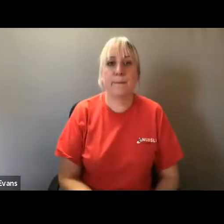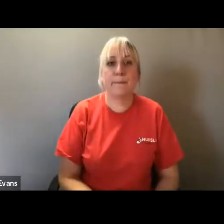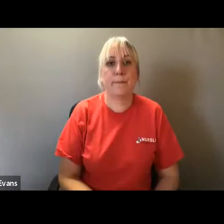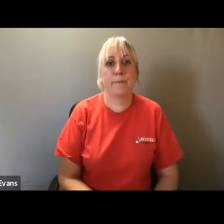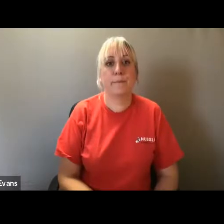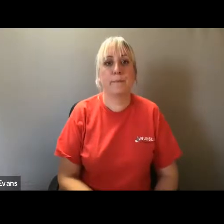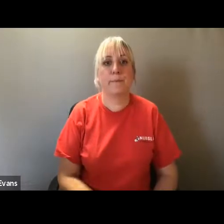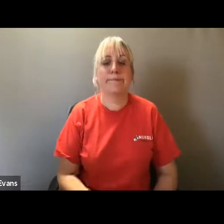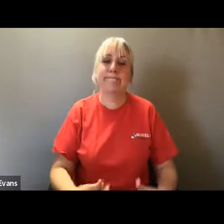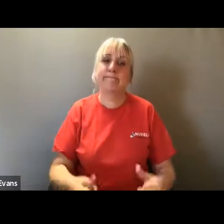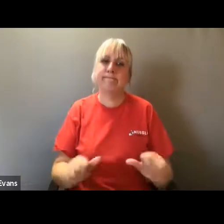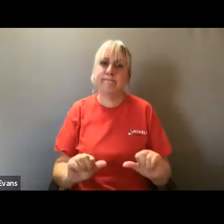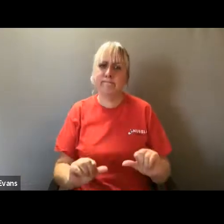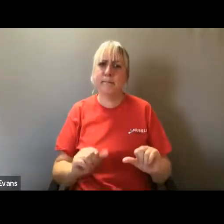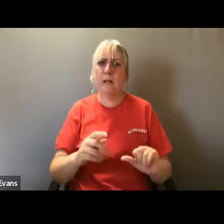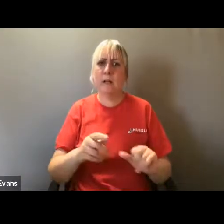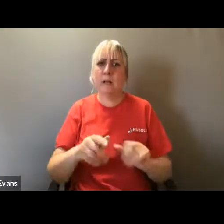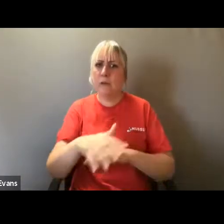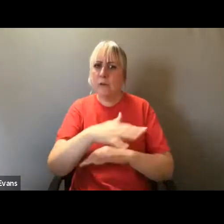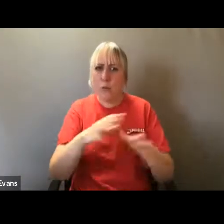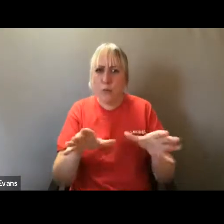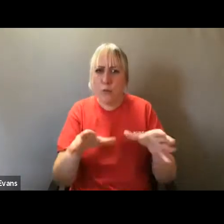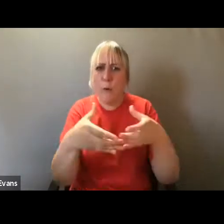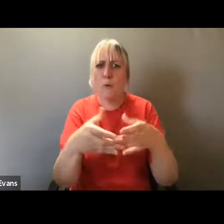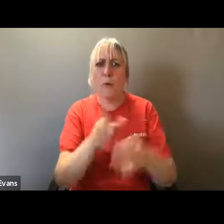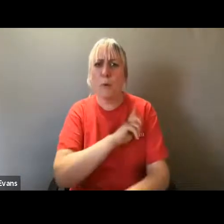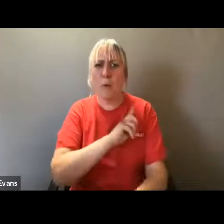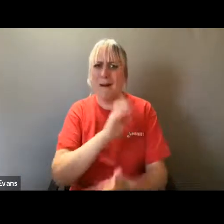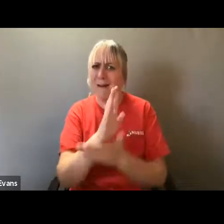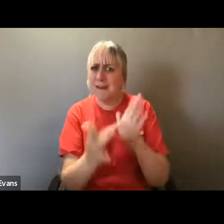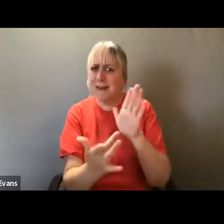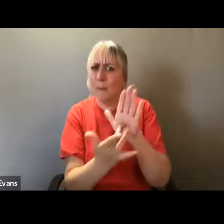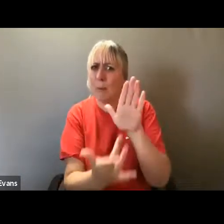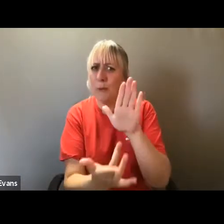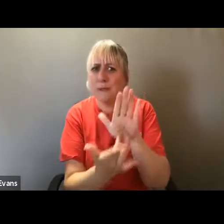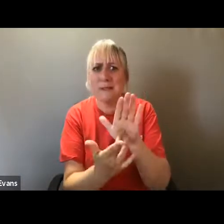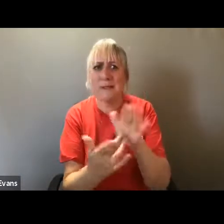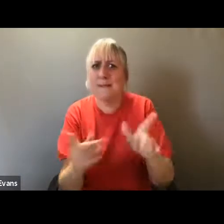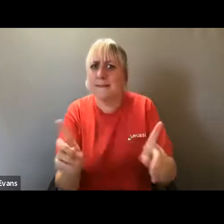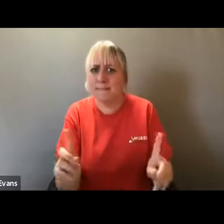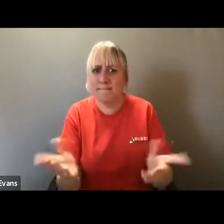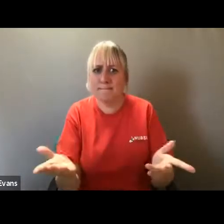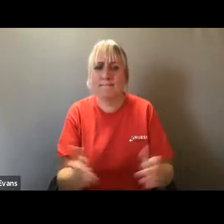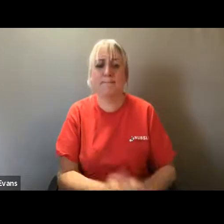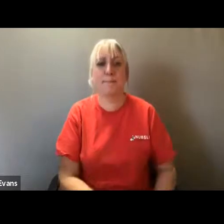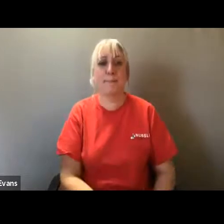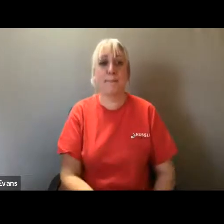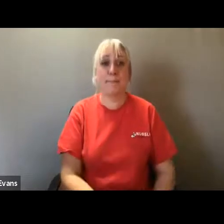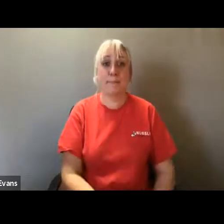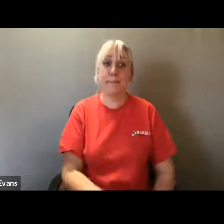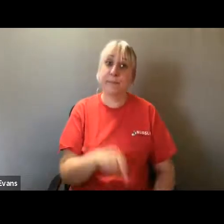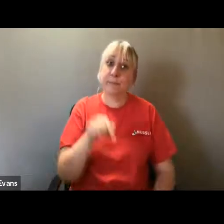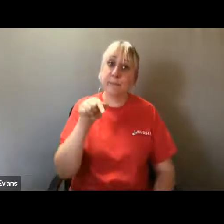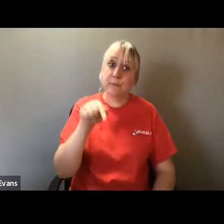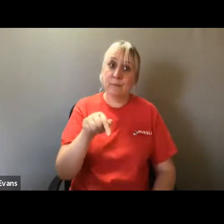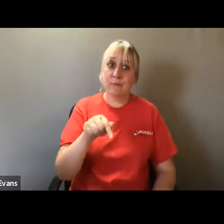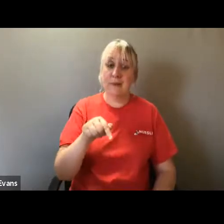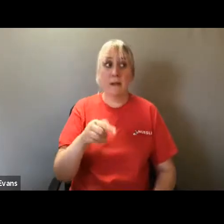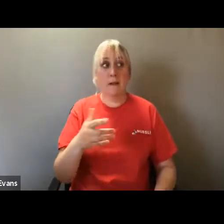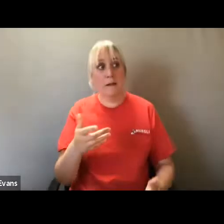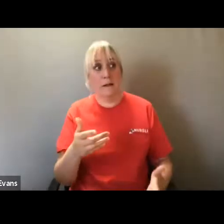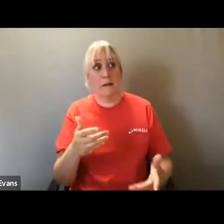social model so important? And it's often, this is a very